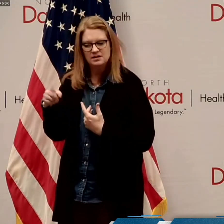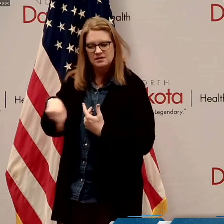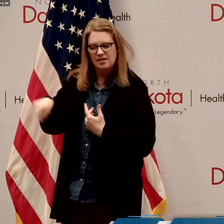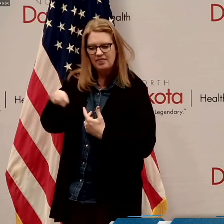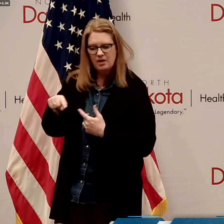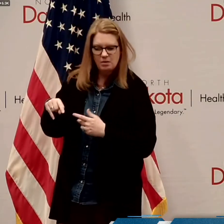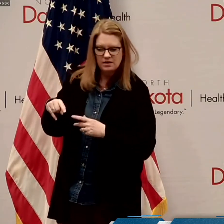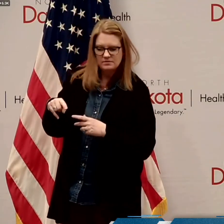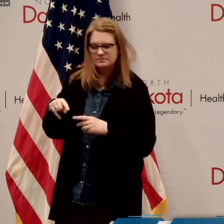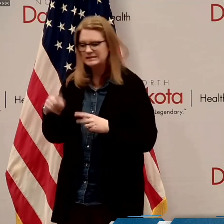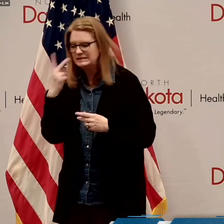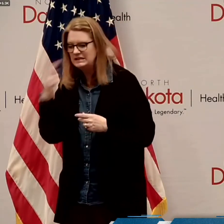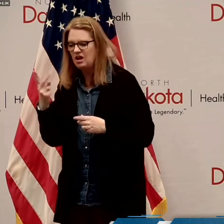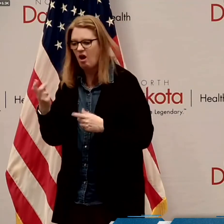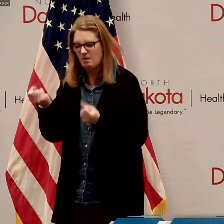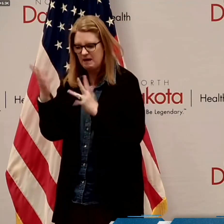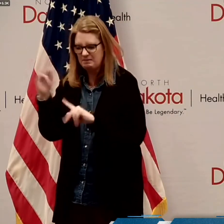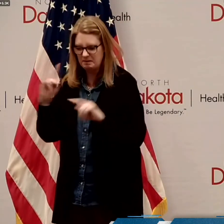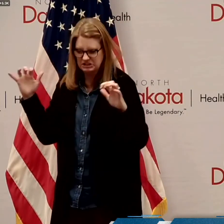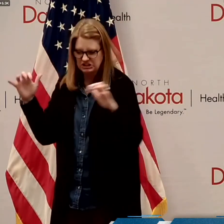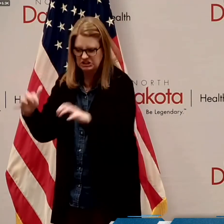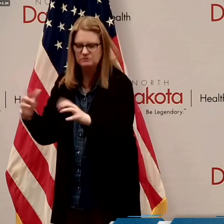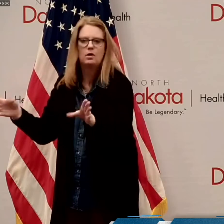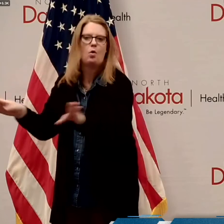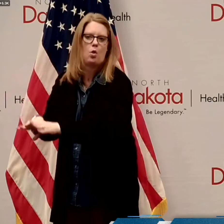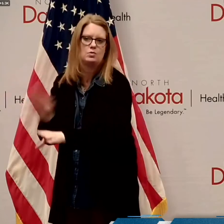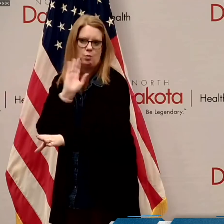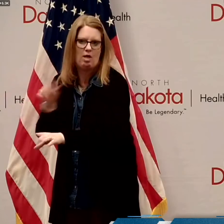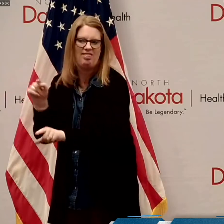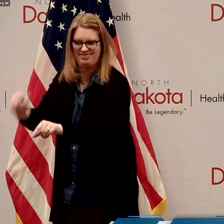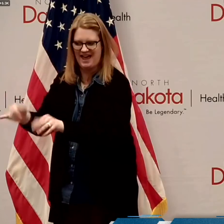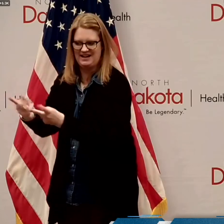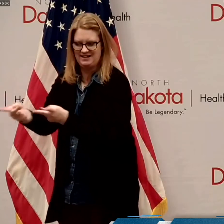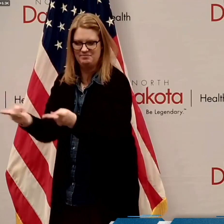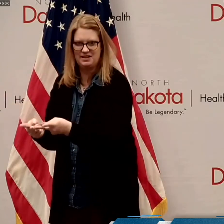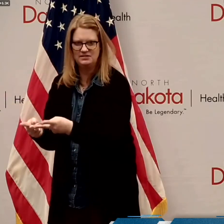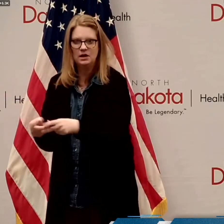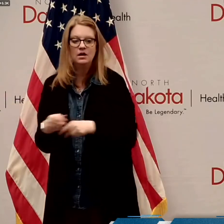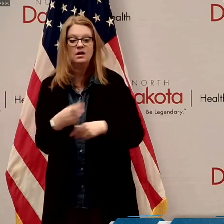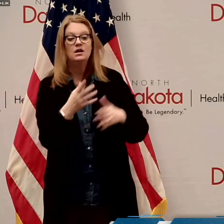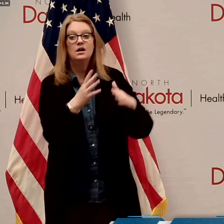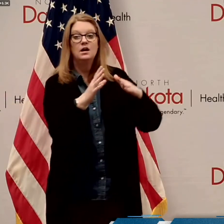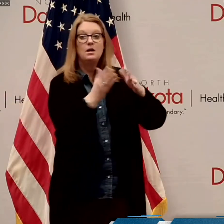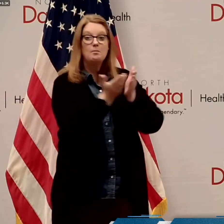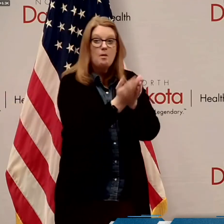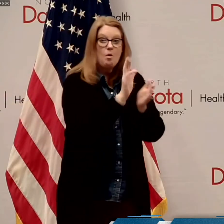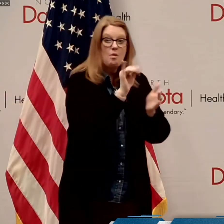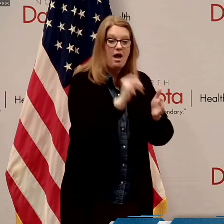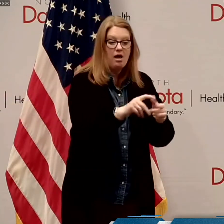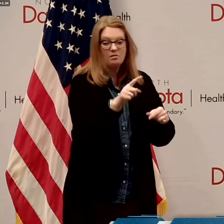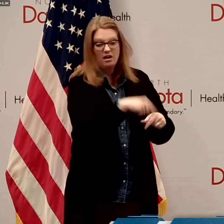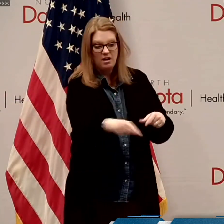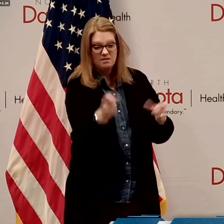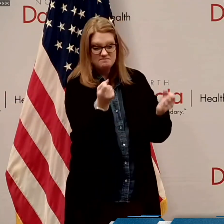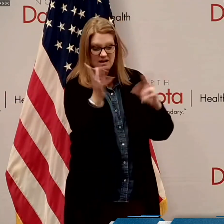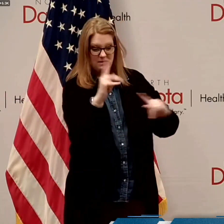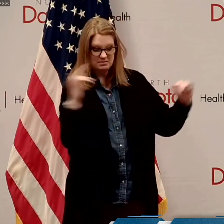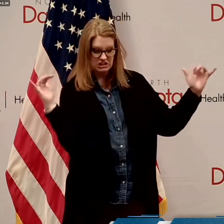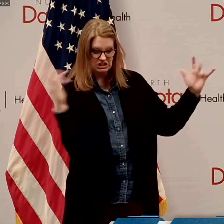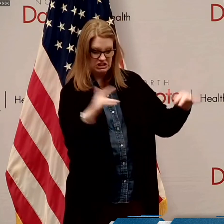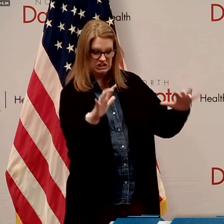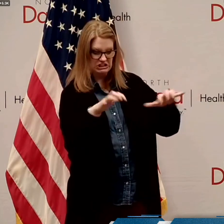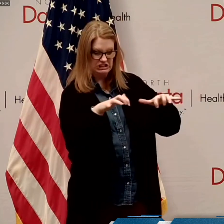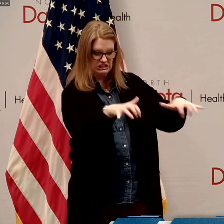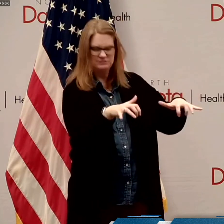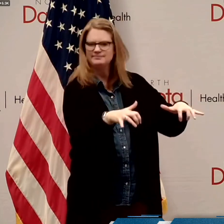areas of concentration, they'll close boat ramps if they have to. Again, so it's important if you want to maintain the